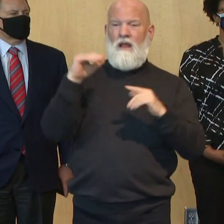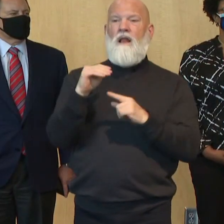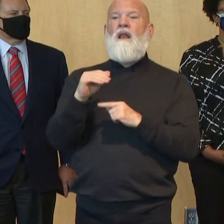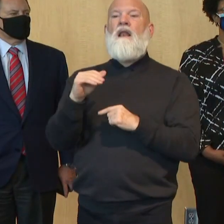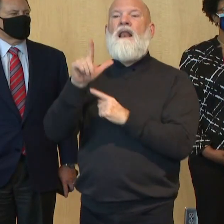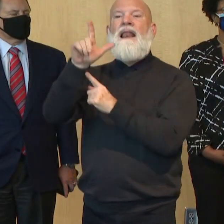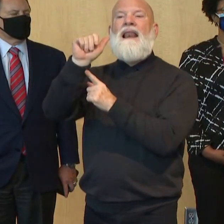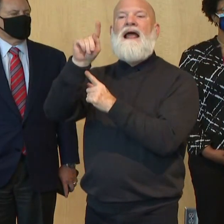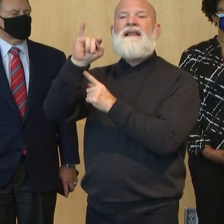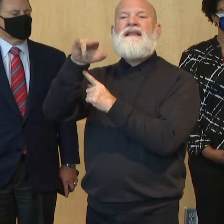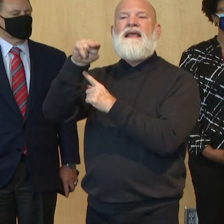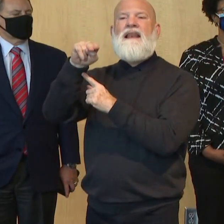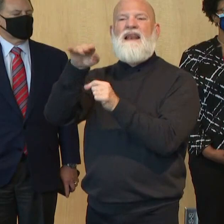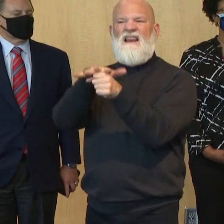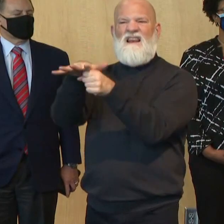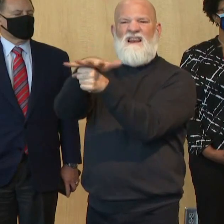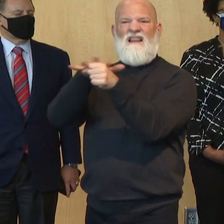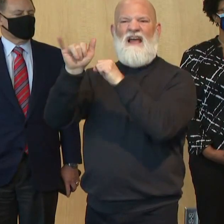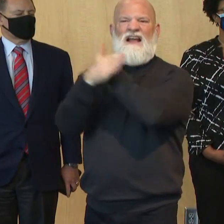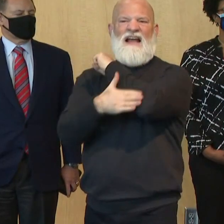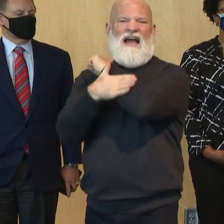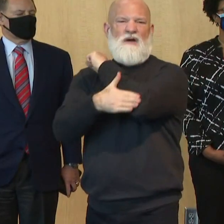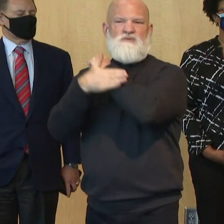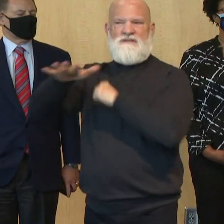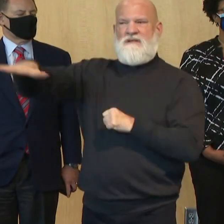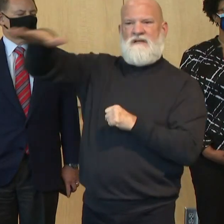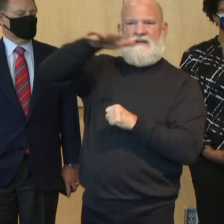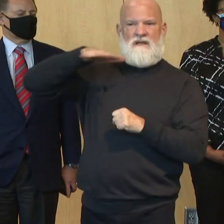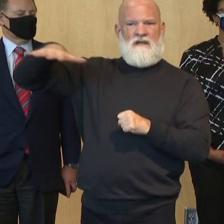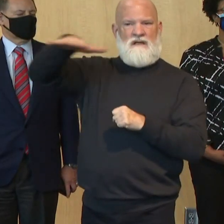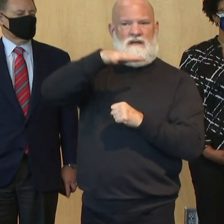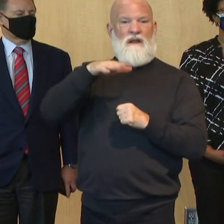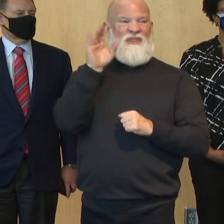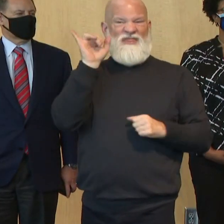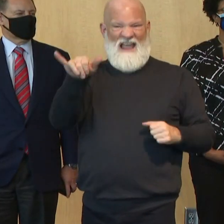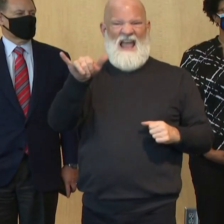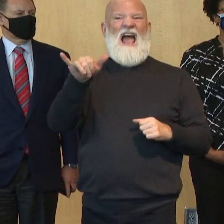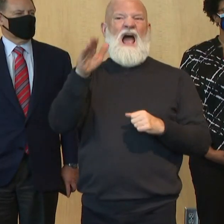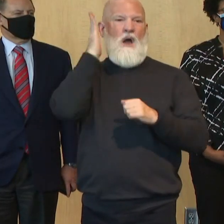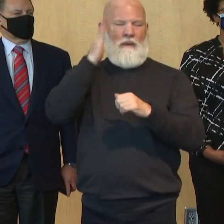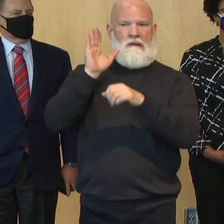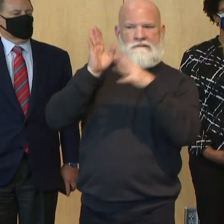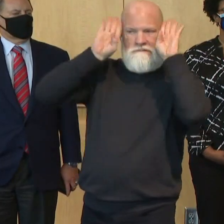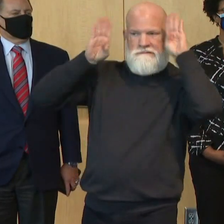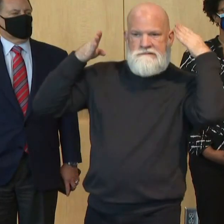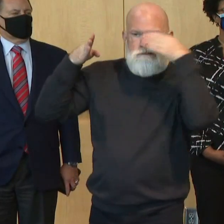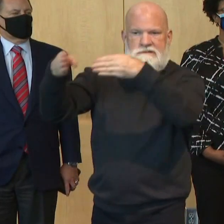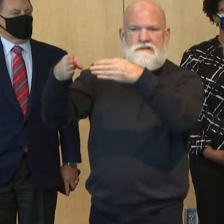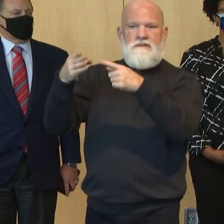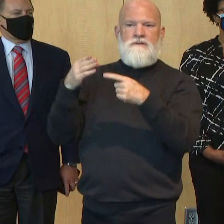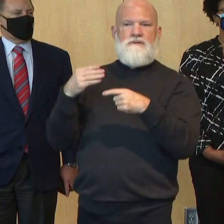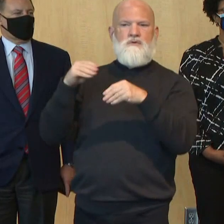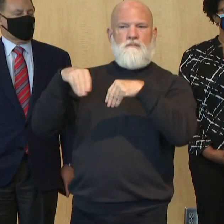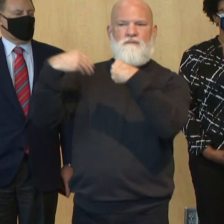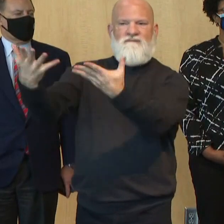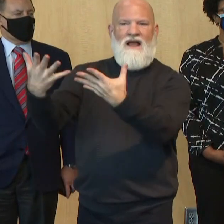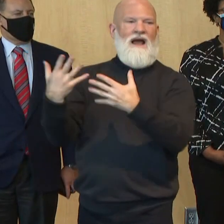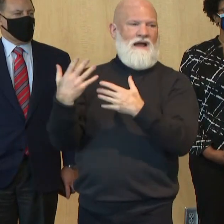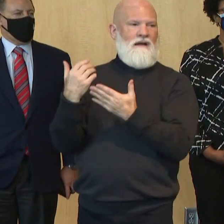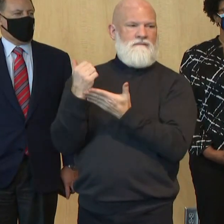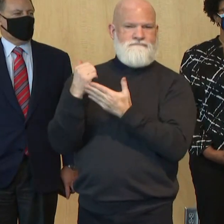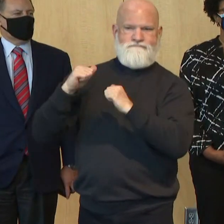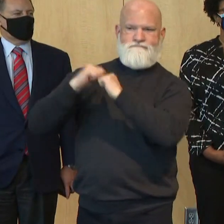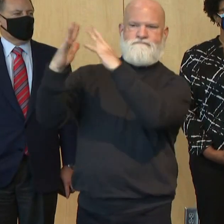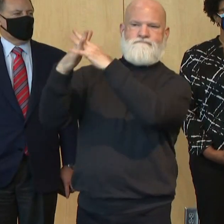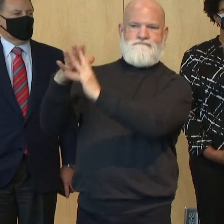those needs, and we will, and we'll be working with the county health directors as well. But we also know there's just been that